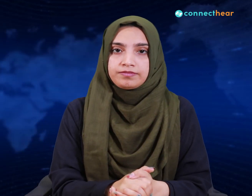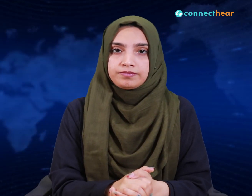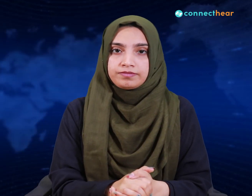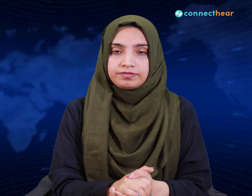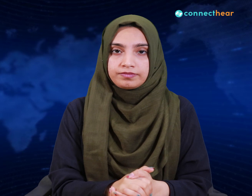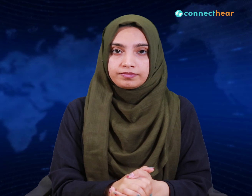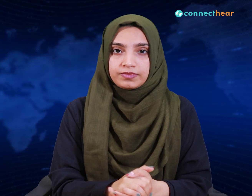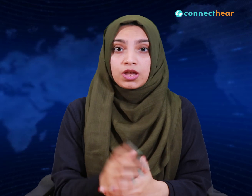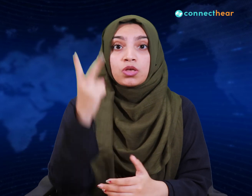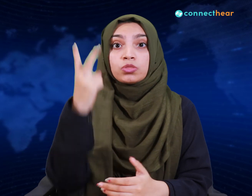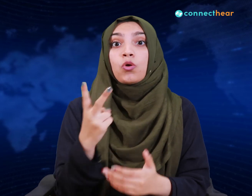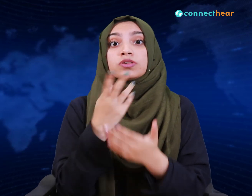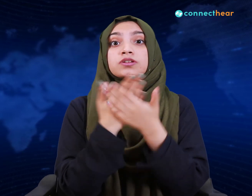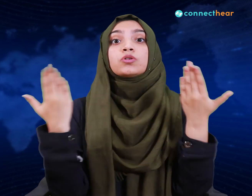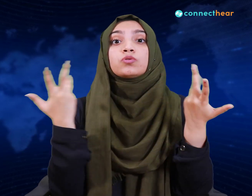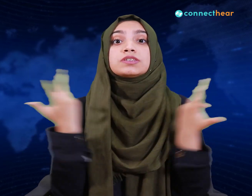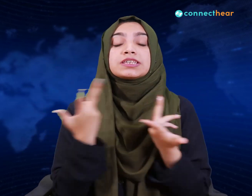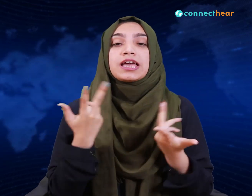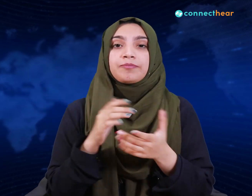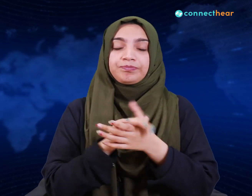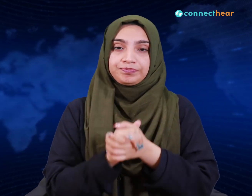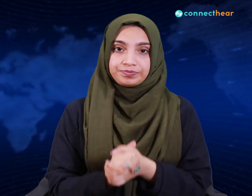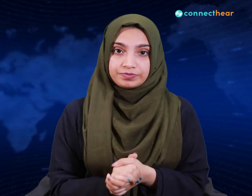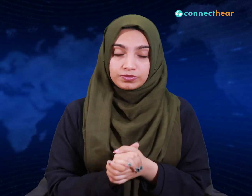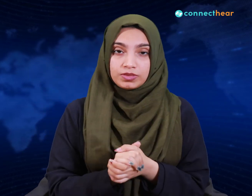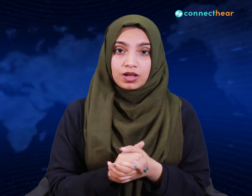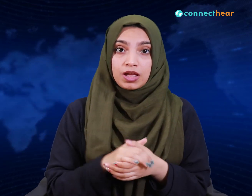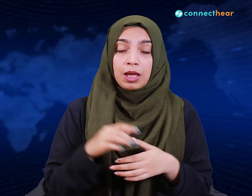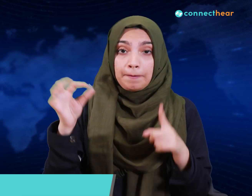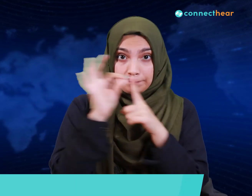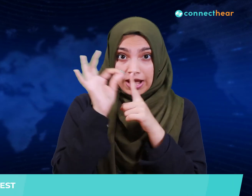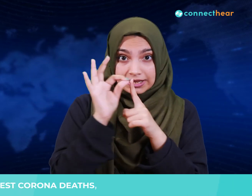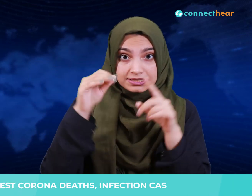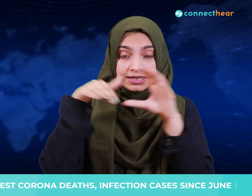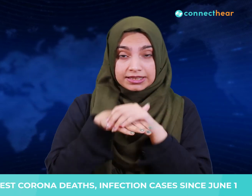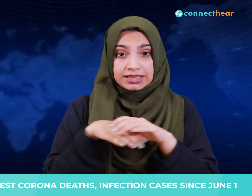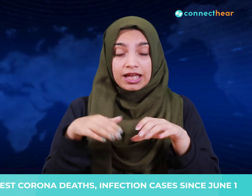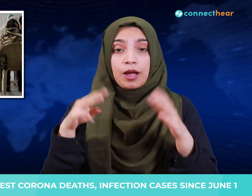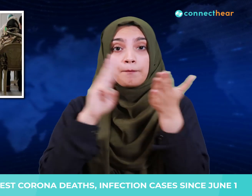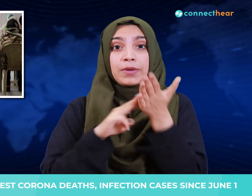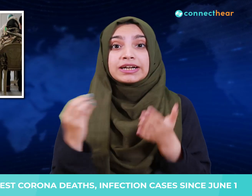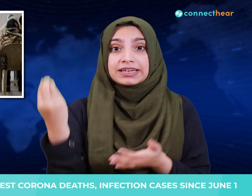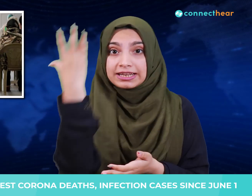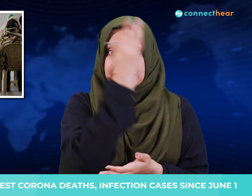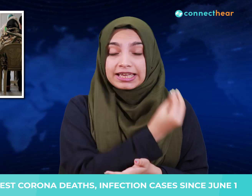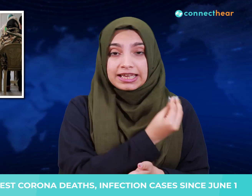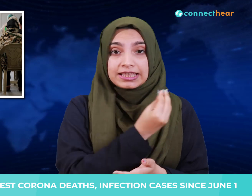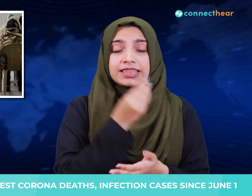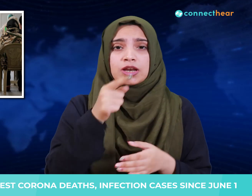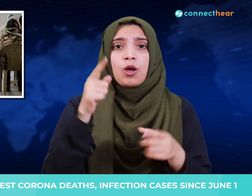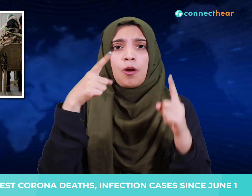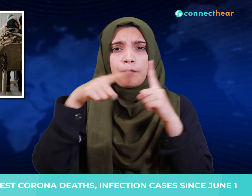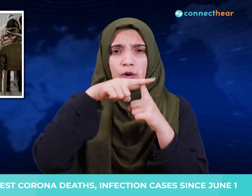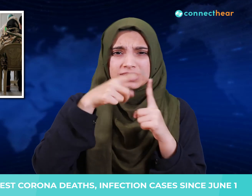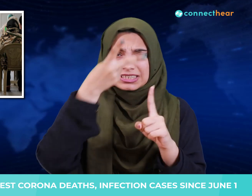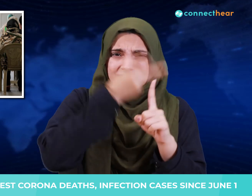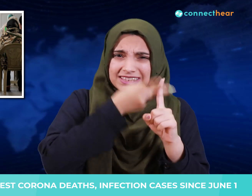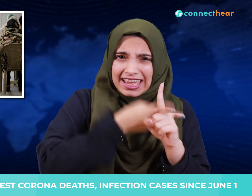The country on Monday recorded the lowest deaths and positive cases reported in a day since